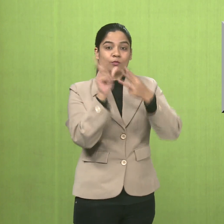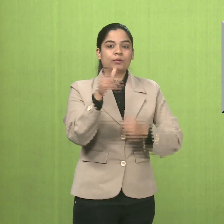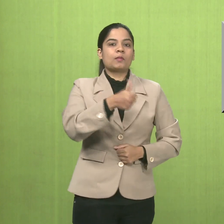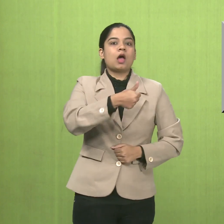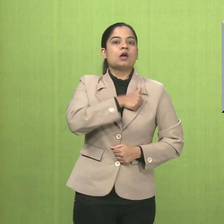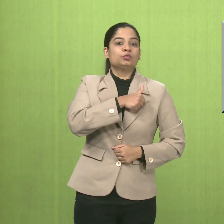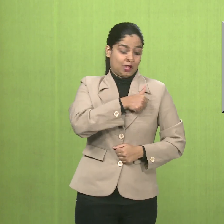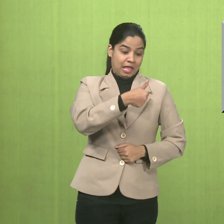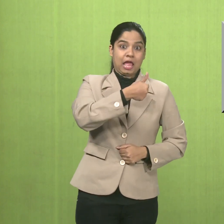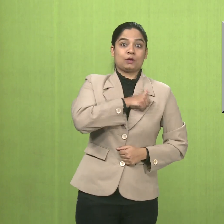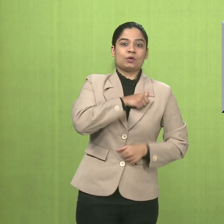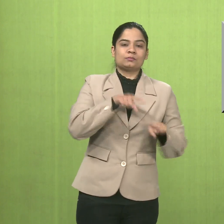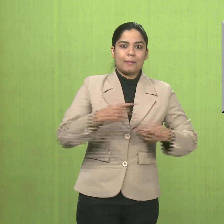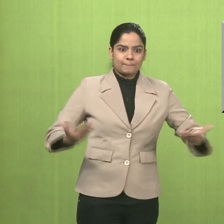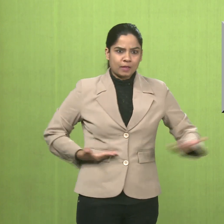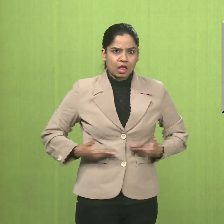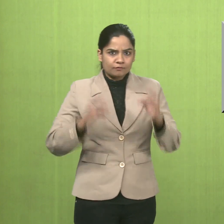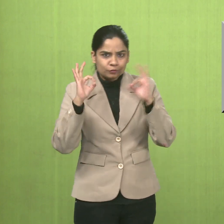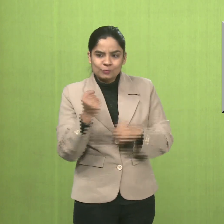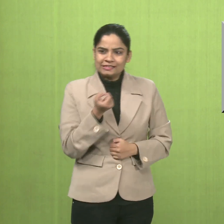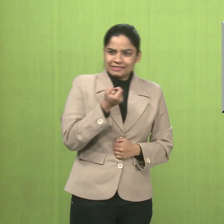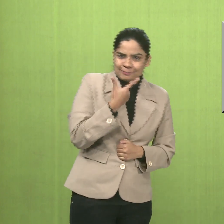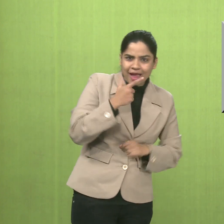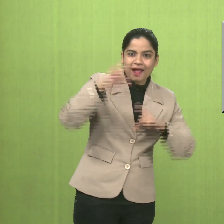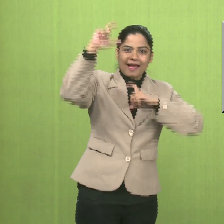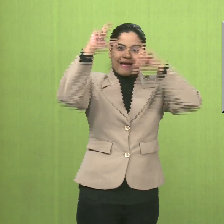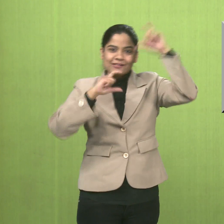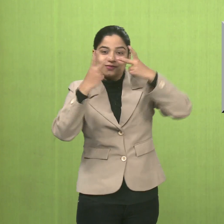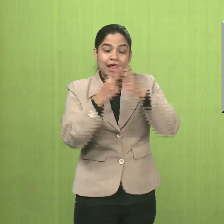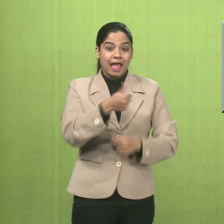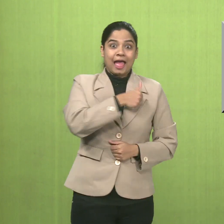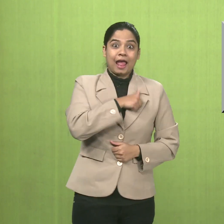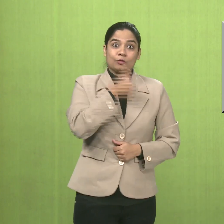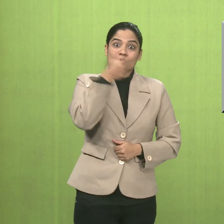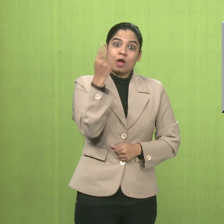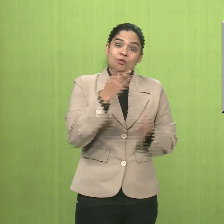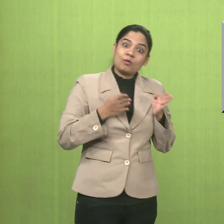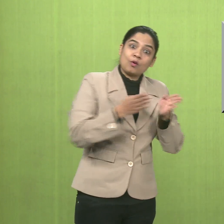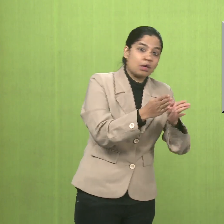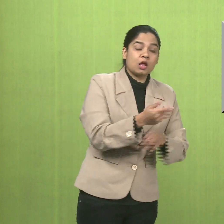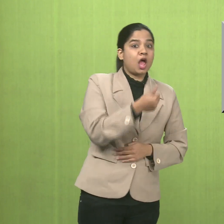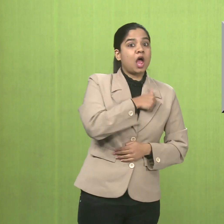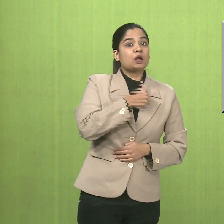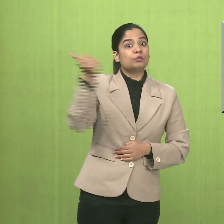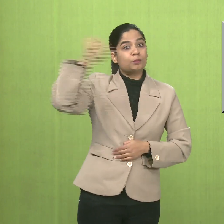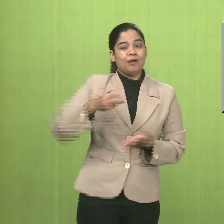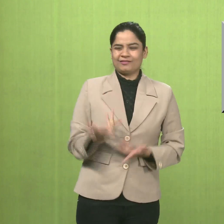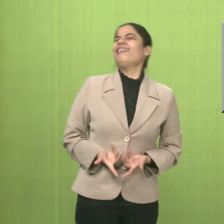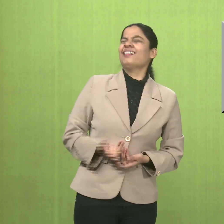Attitude, a settled way of thinking or feeling about something. Some people have good attitude, some people have bad